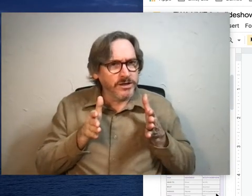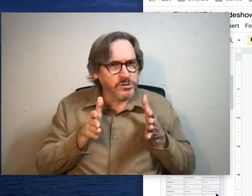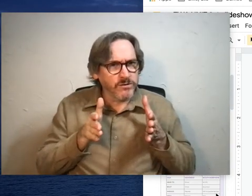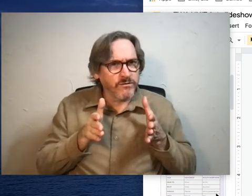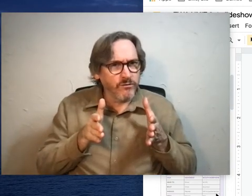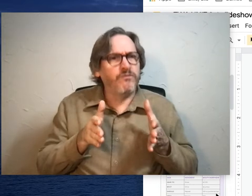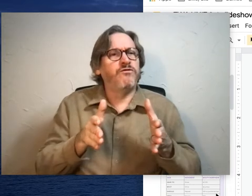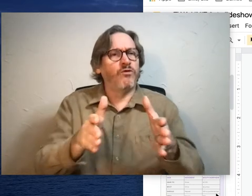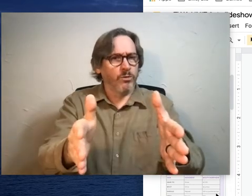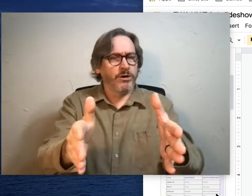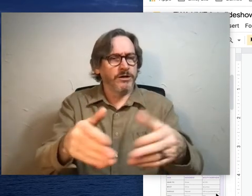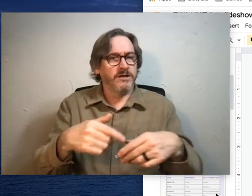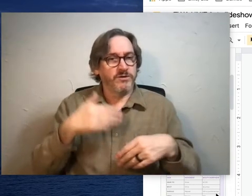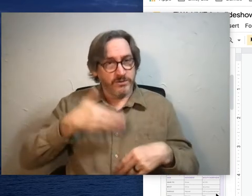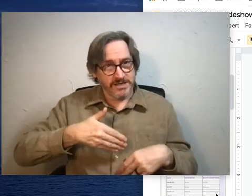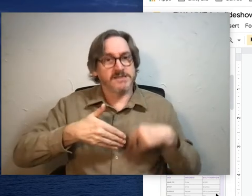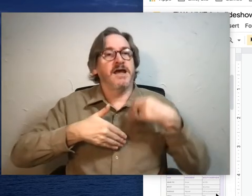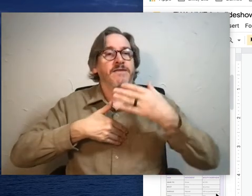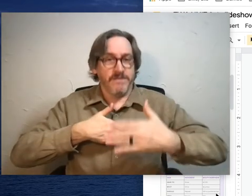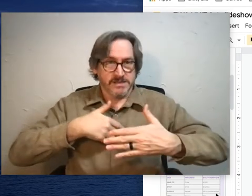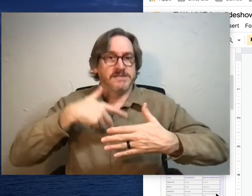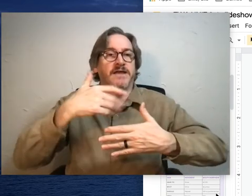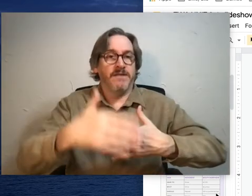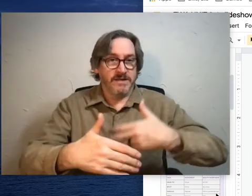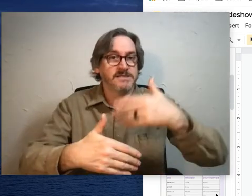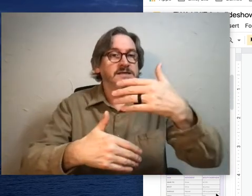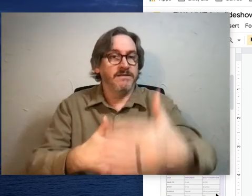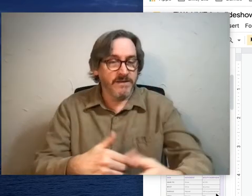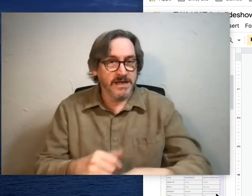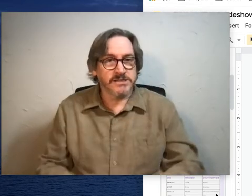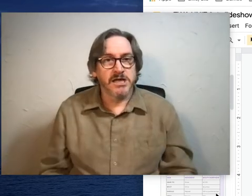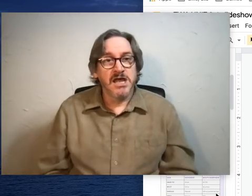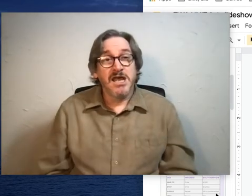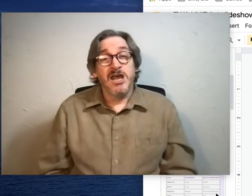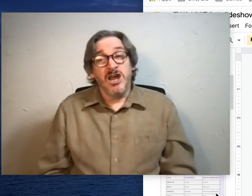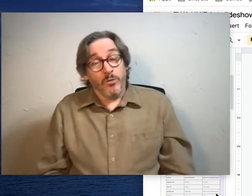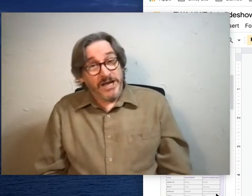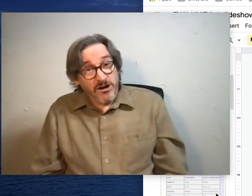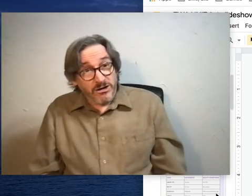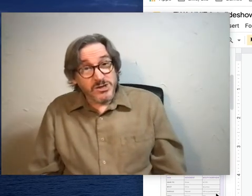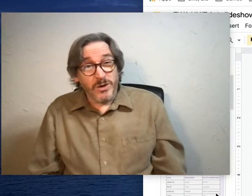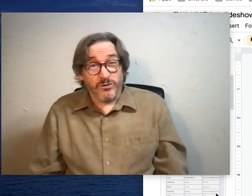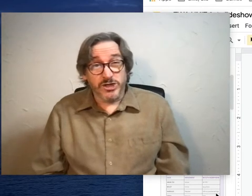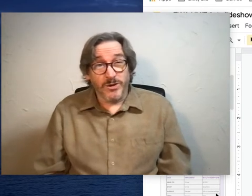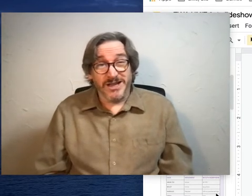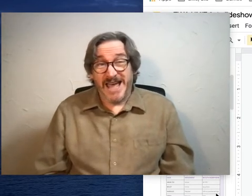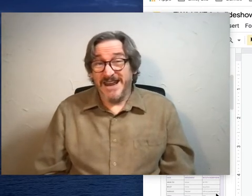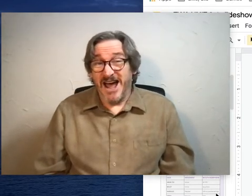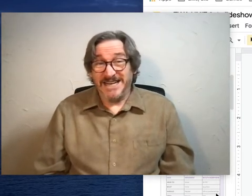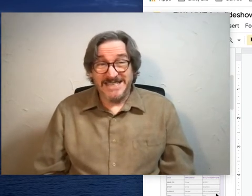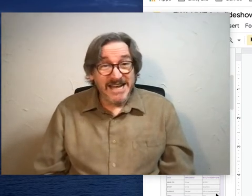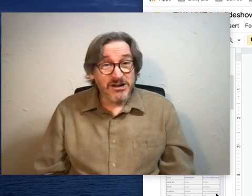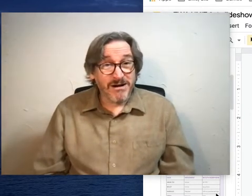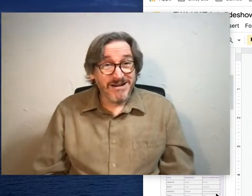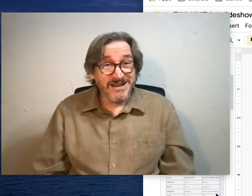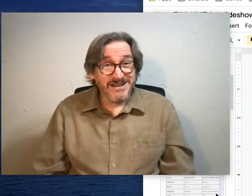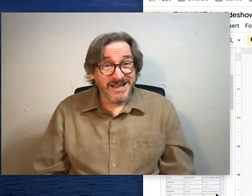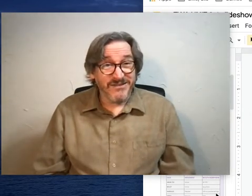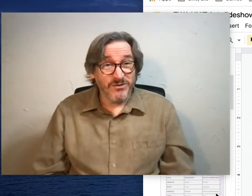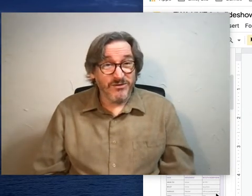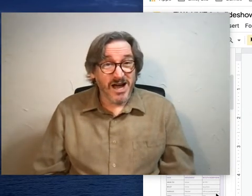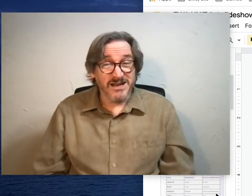do it sort of forward if we do this and then this and then this and then this. We can also, if we're showing like an